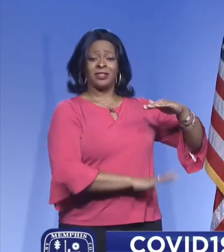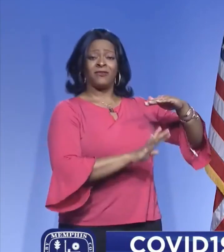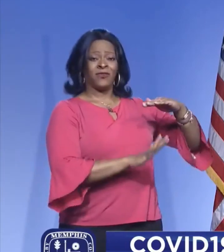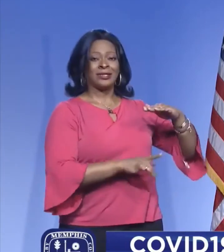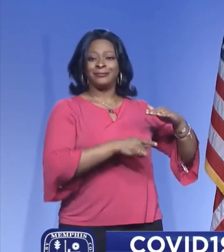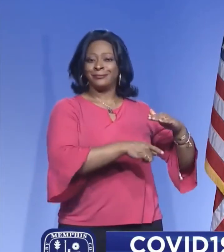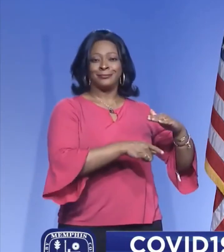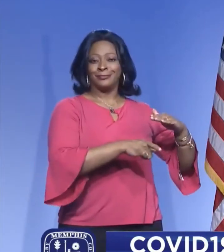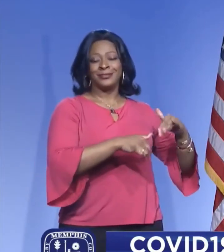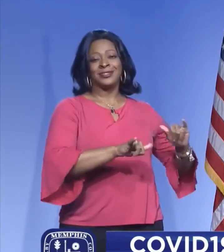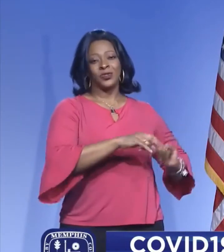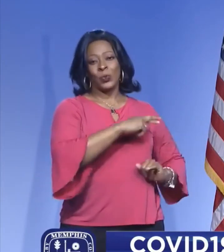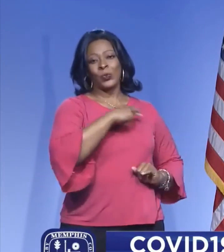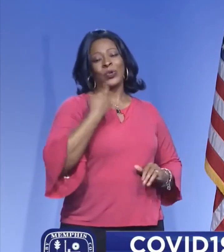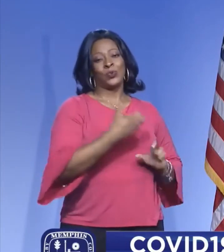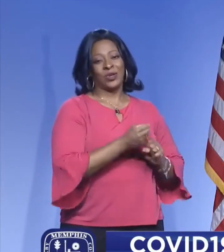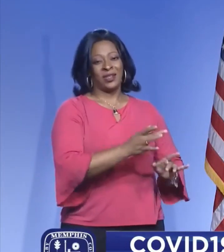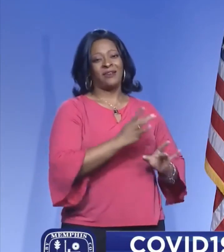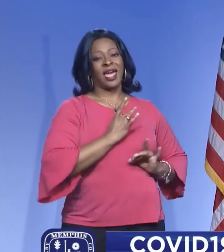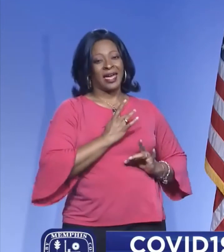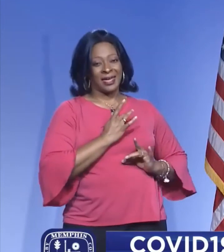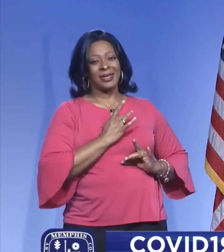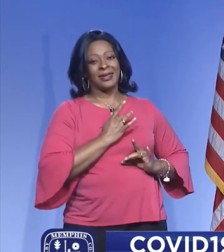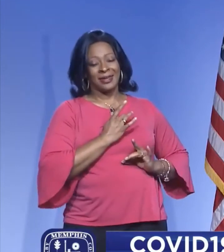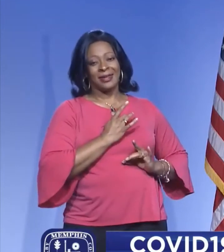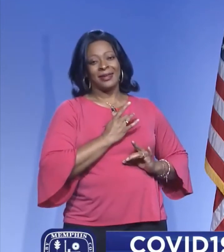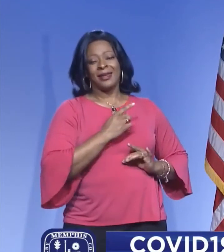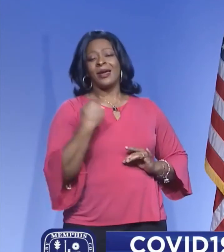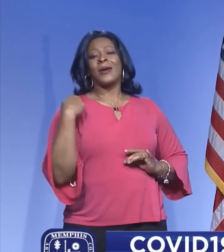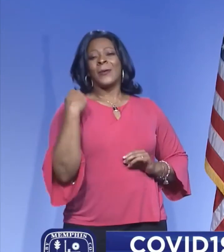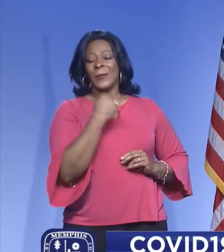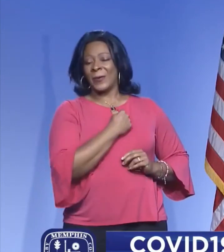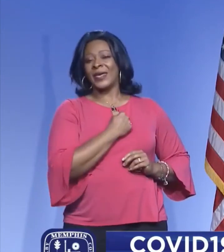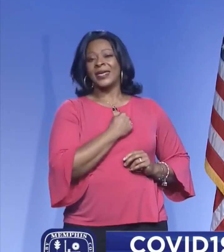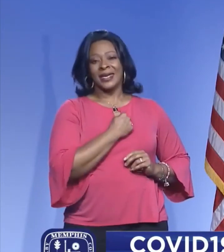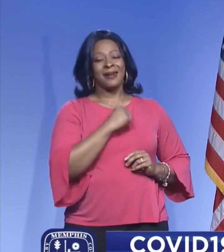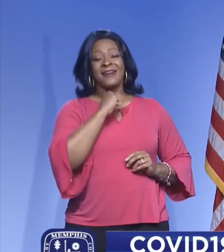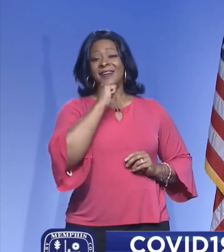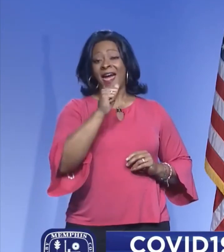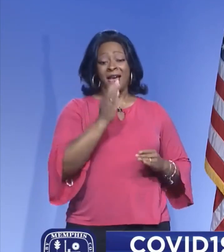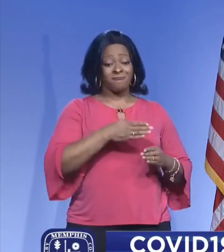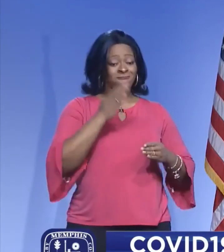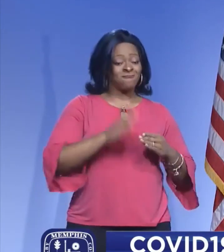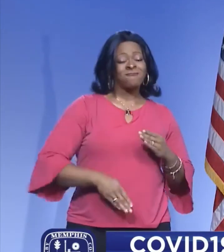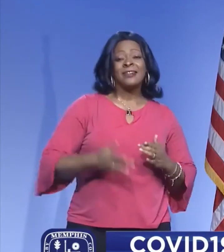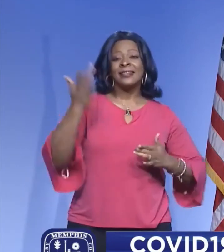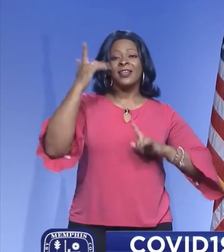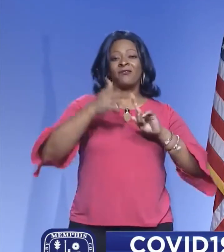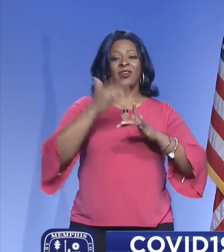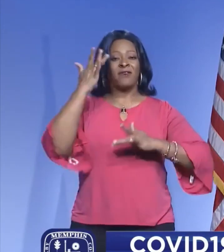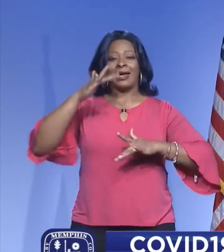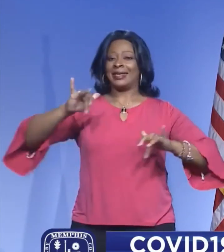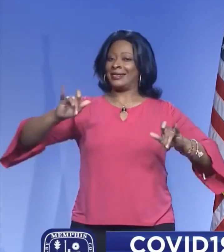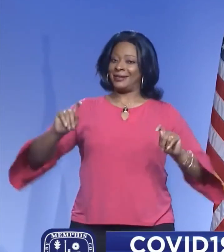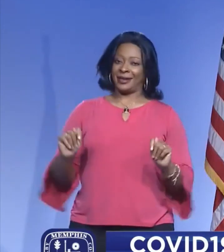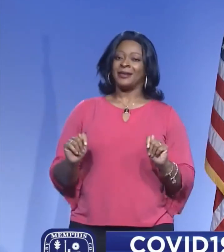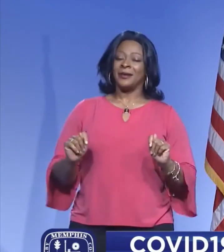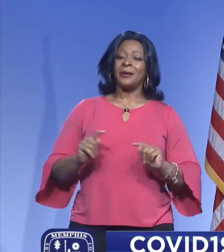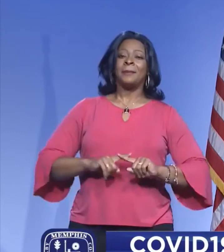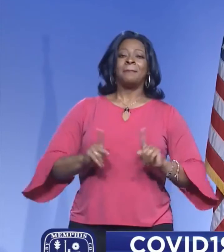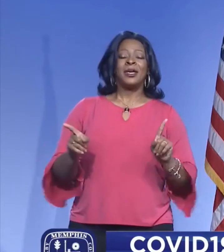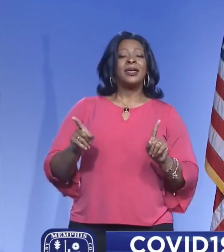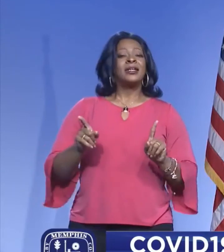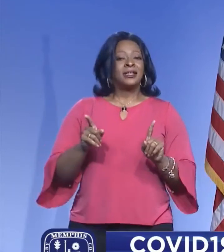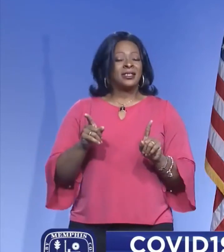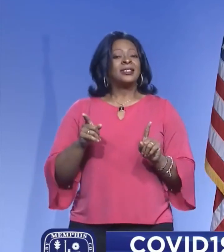very much at risk. And so we're not out of the woods yet, but the trees are